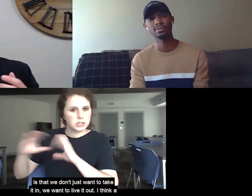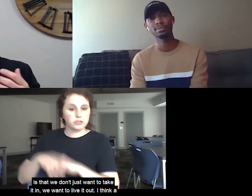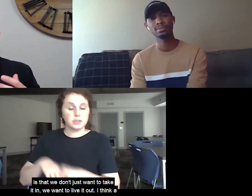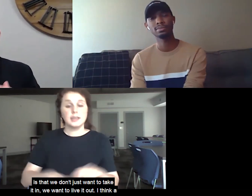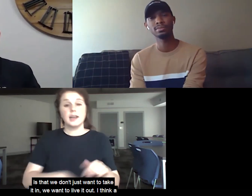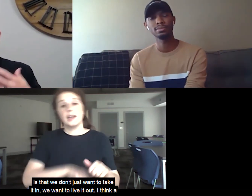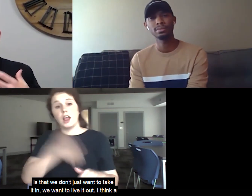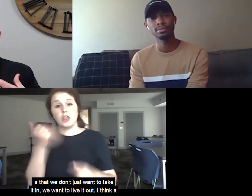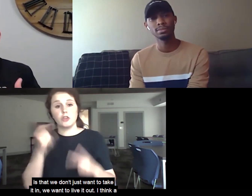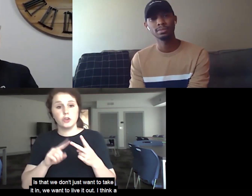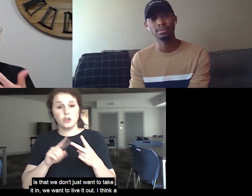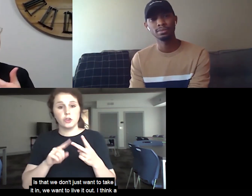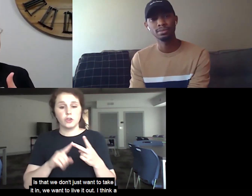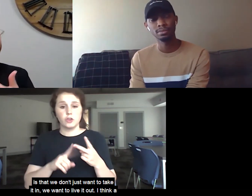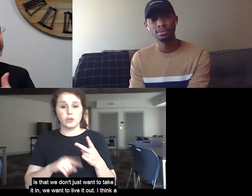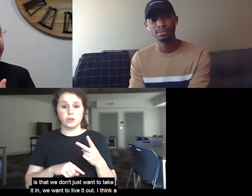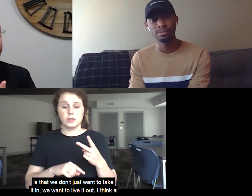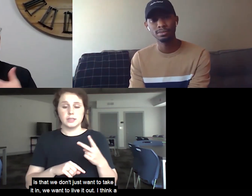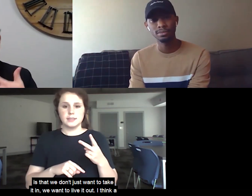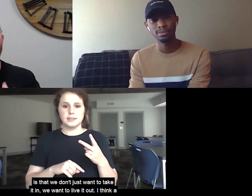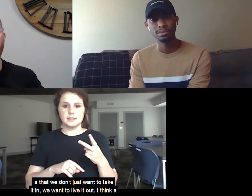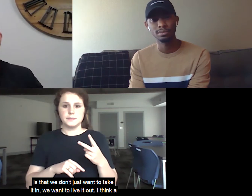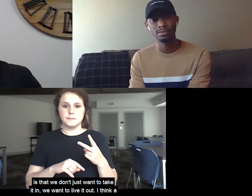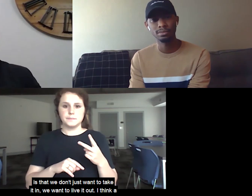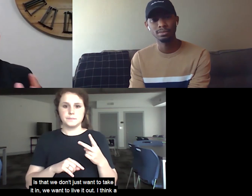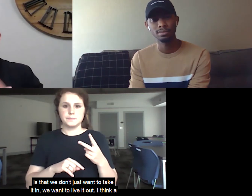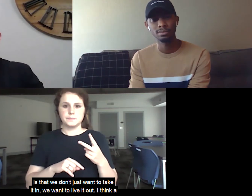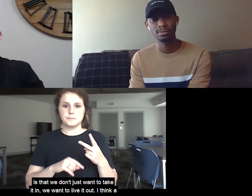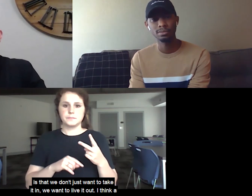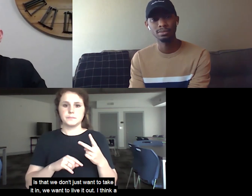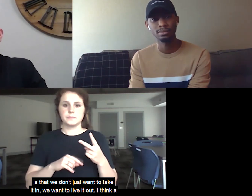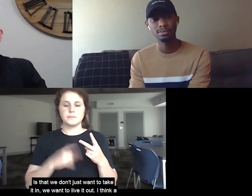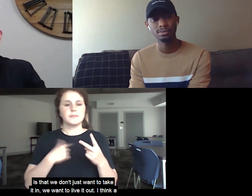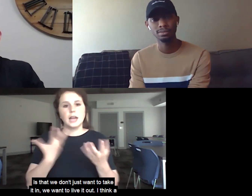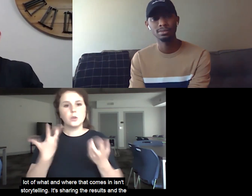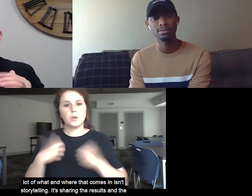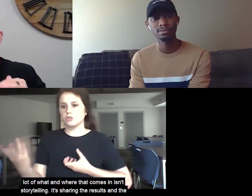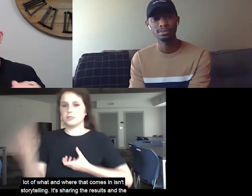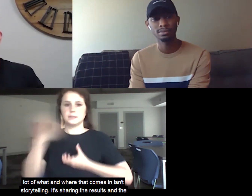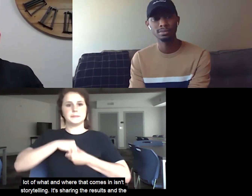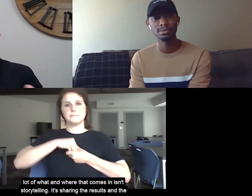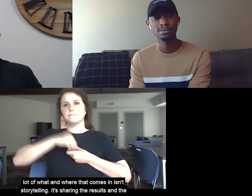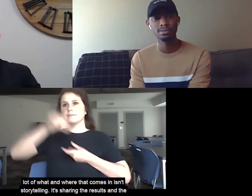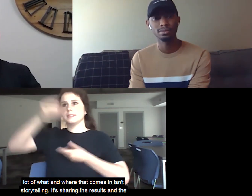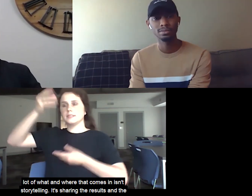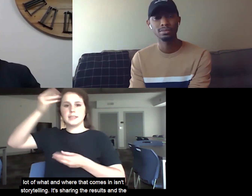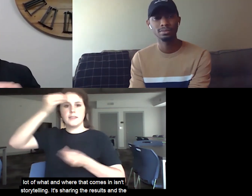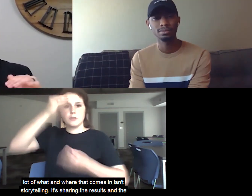is that we don't just want to take it in, we want to live it out. I think a lot